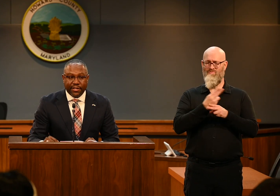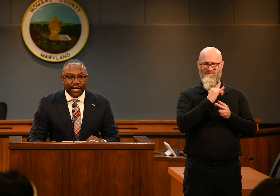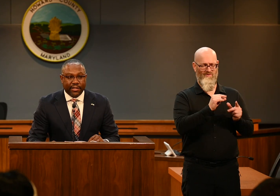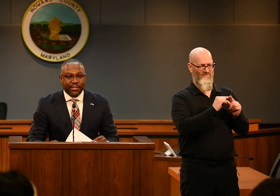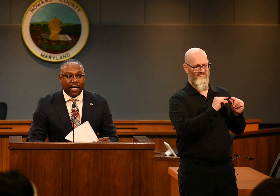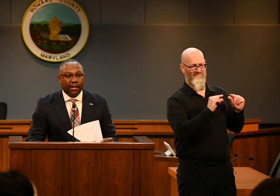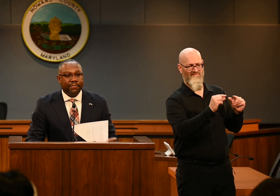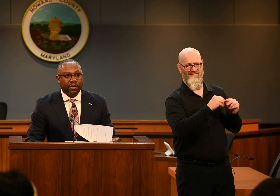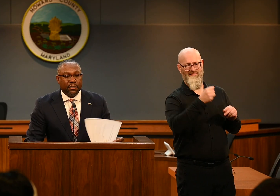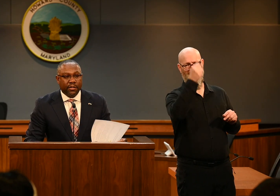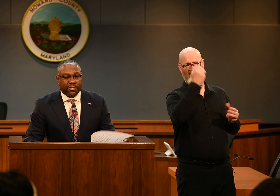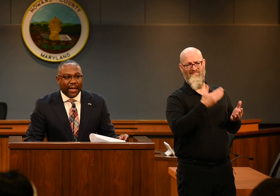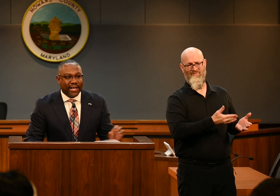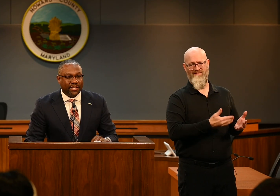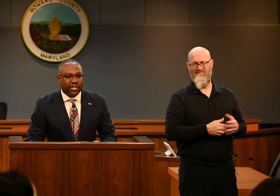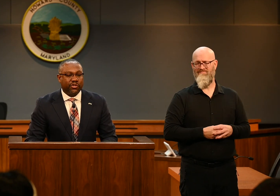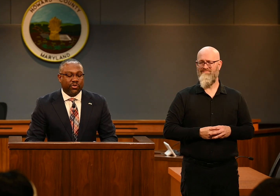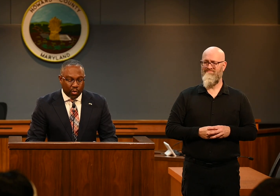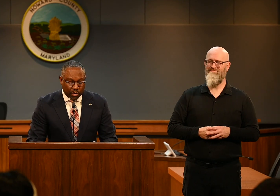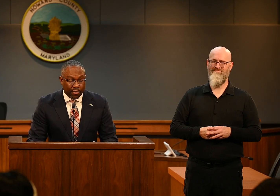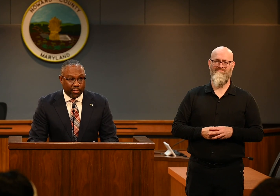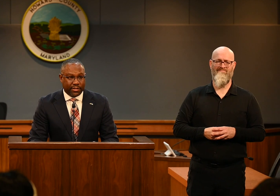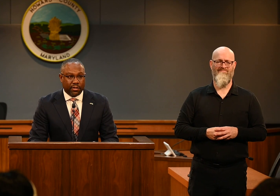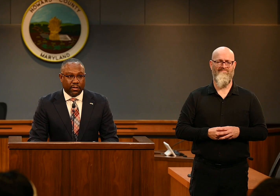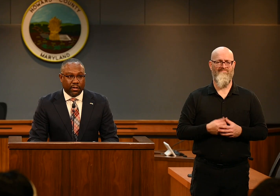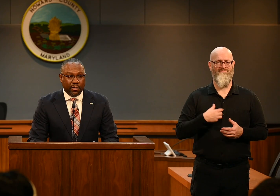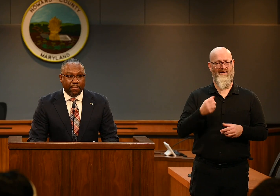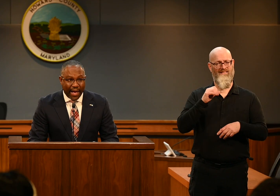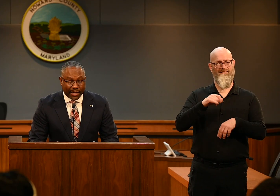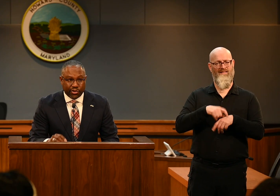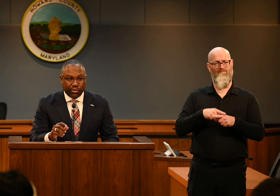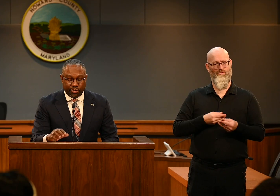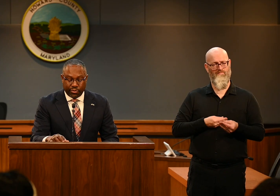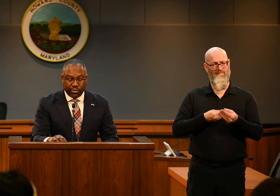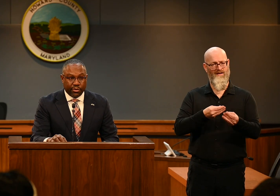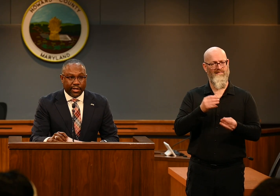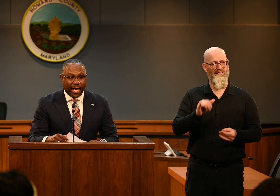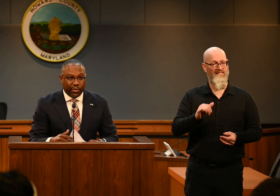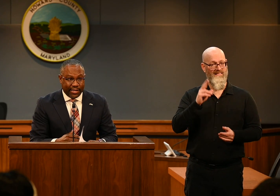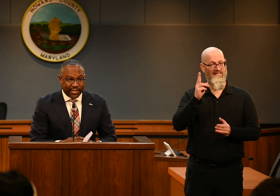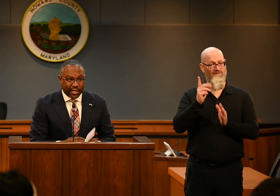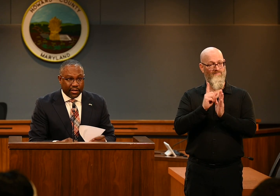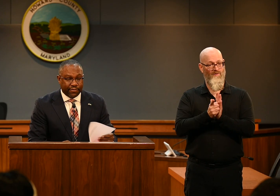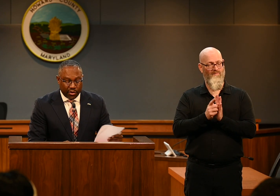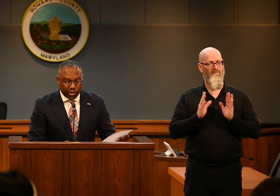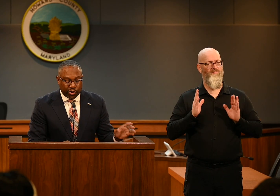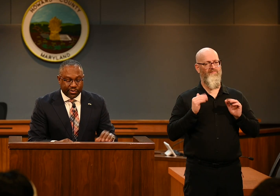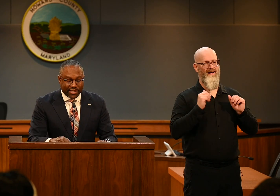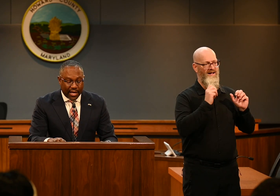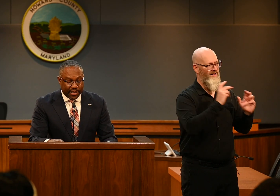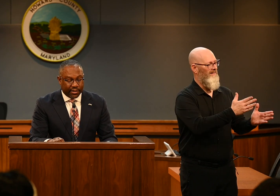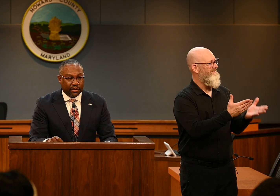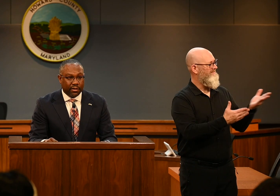I'm going to take this time to pass this historical moment back to the county executive